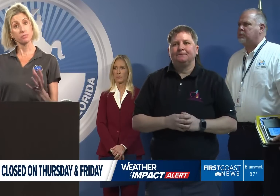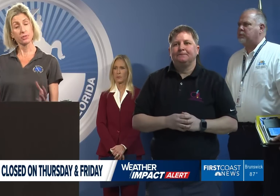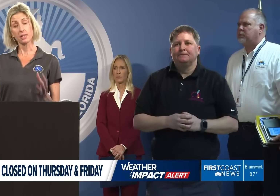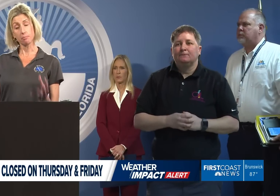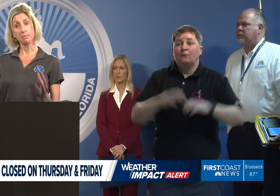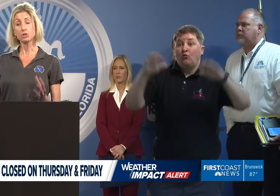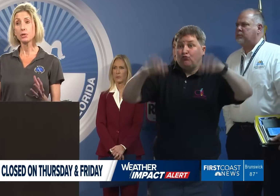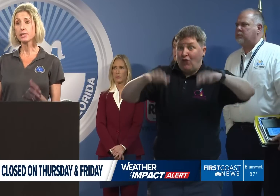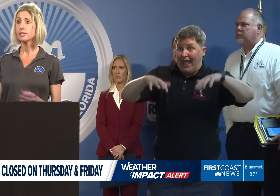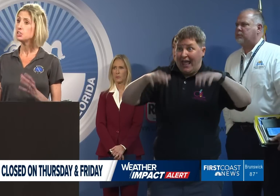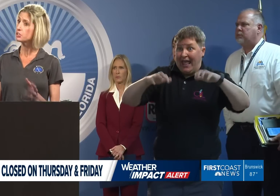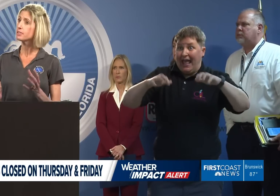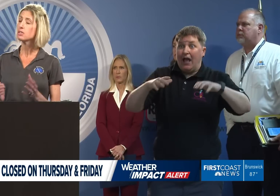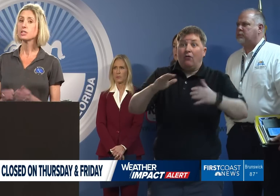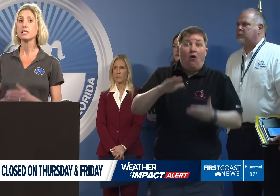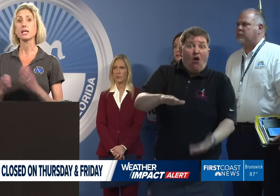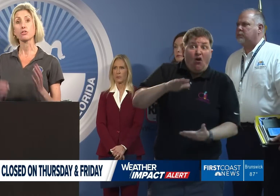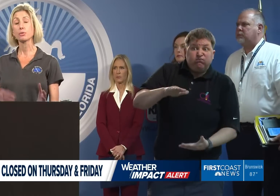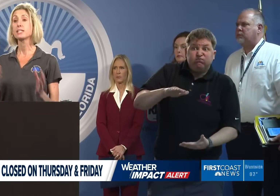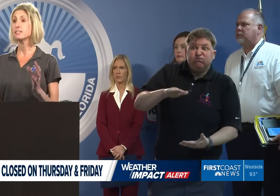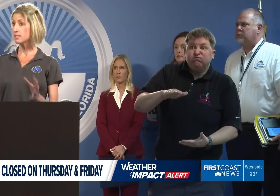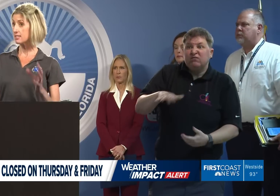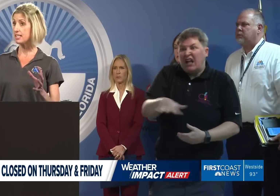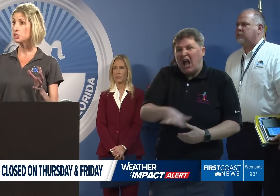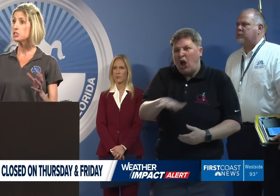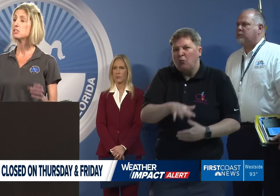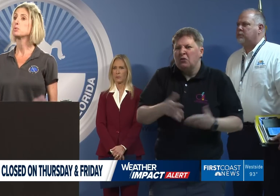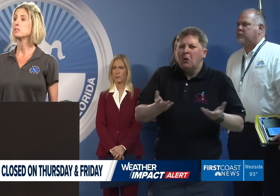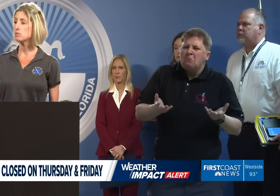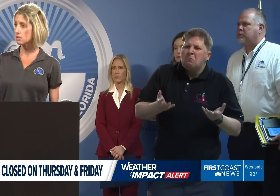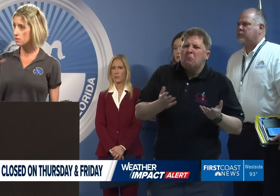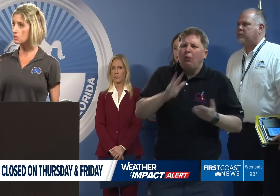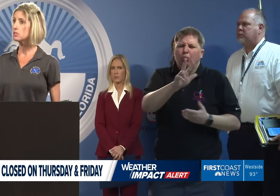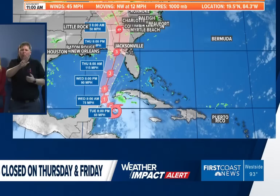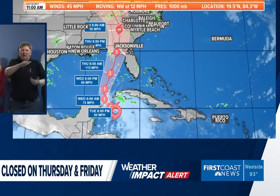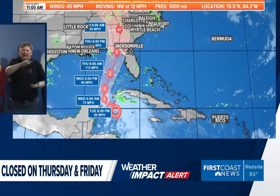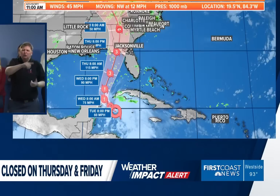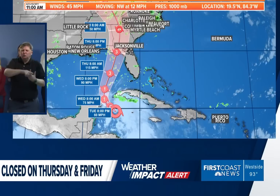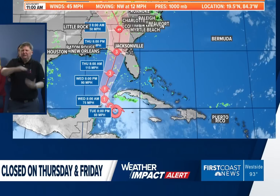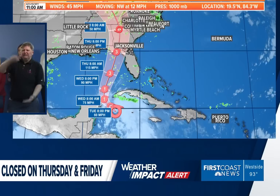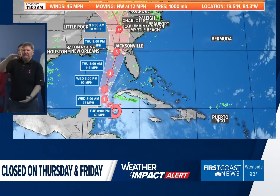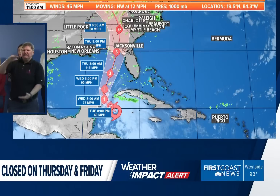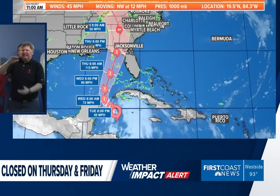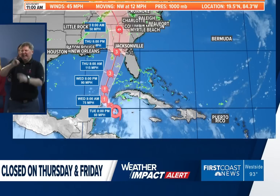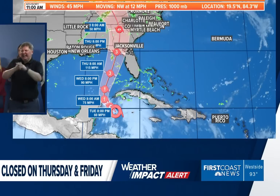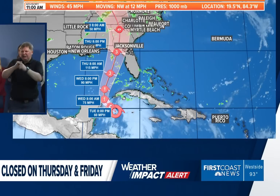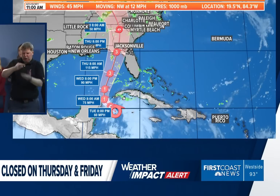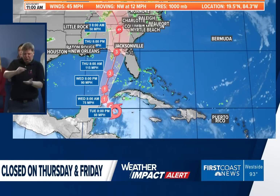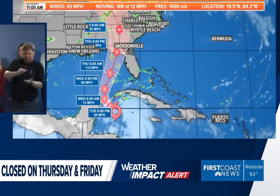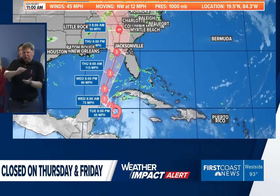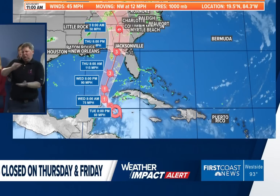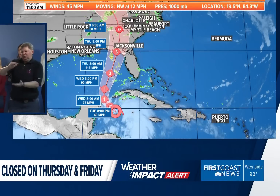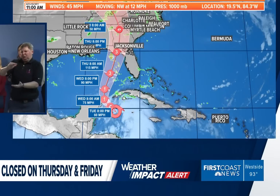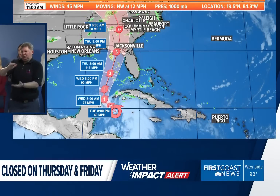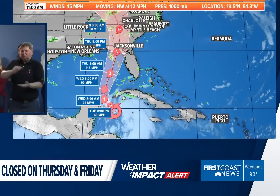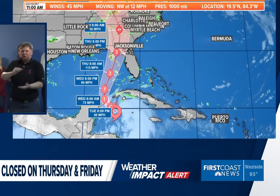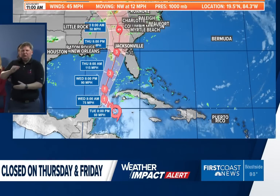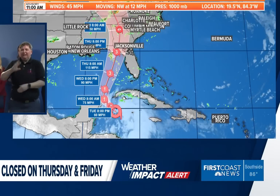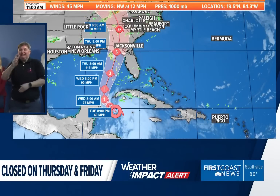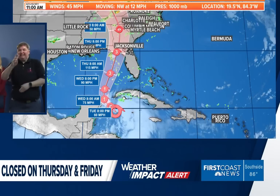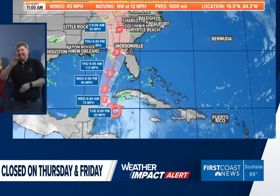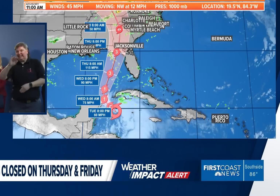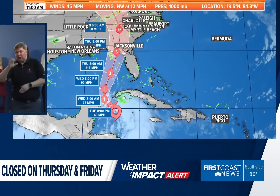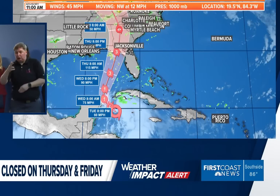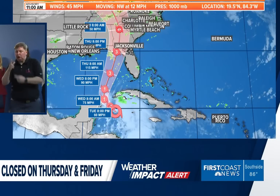for the metro area, generally looking like 3 to 6 inches, with those 6 inches amounts being in higher, locally